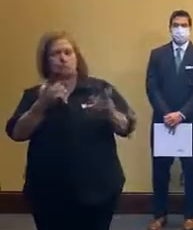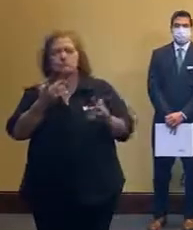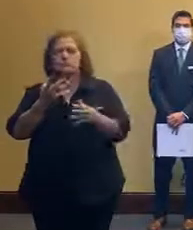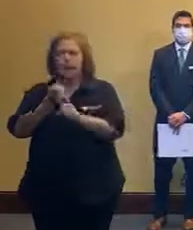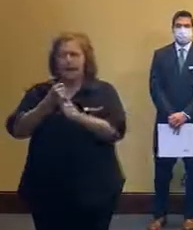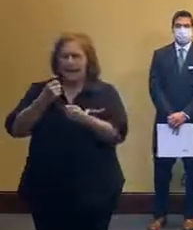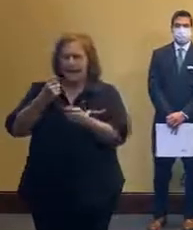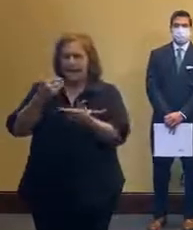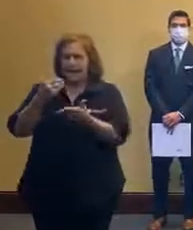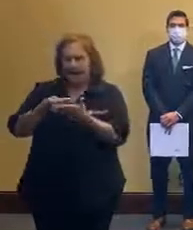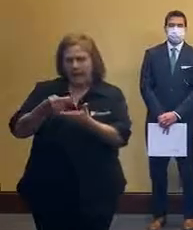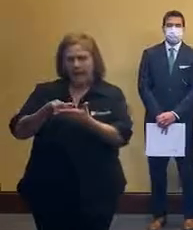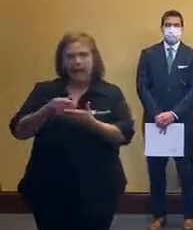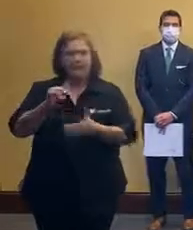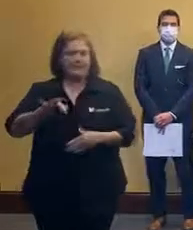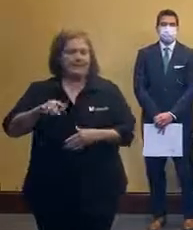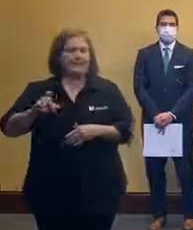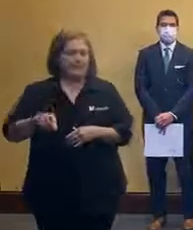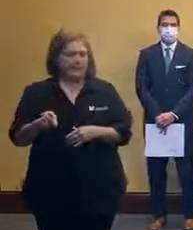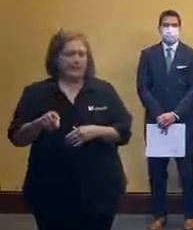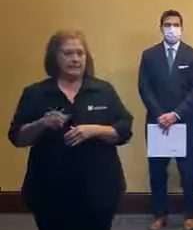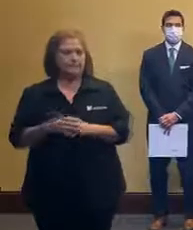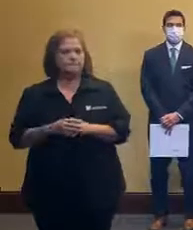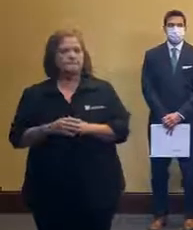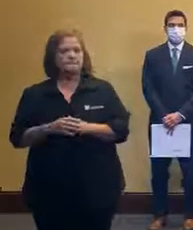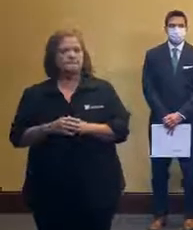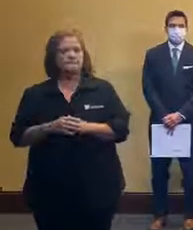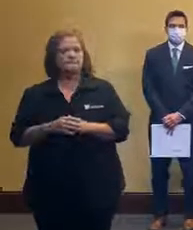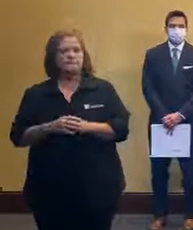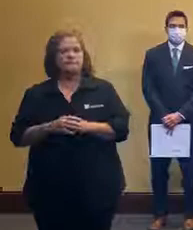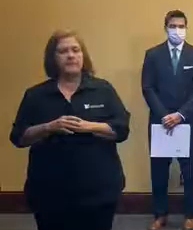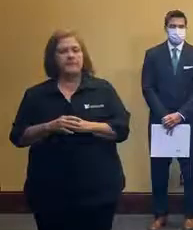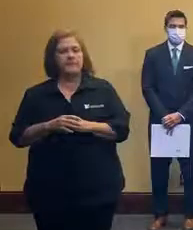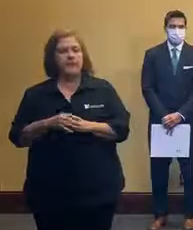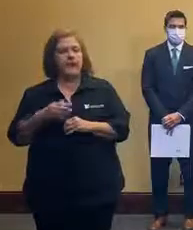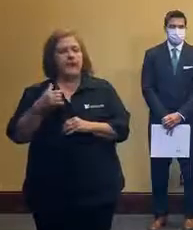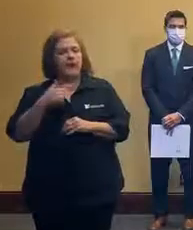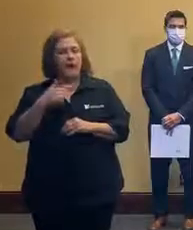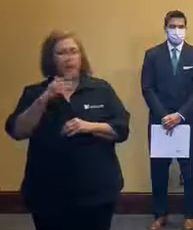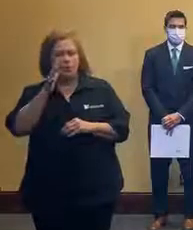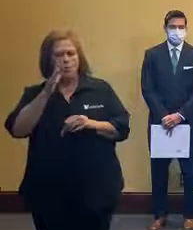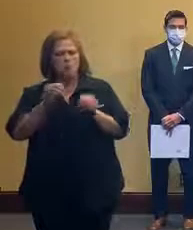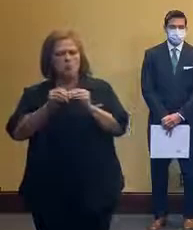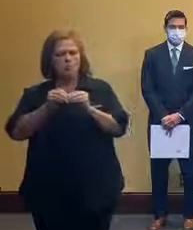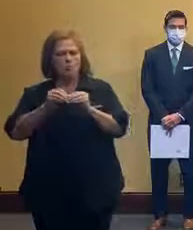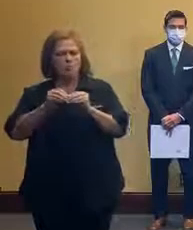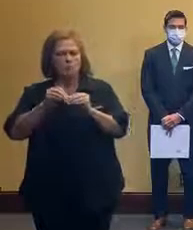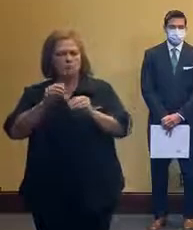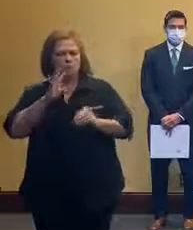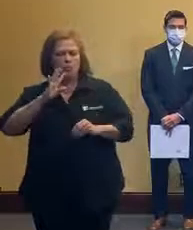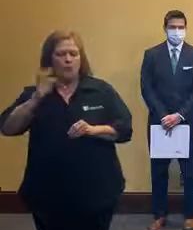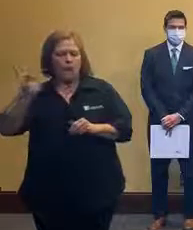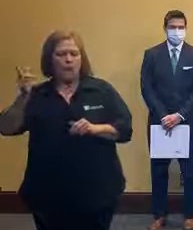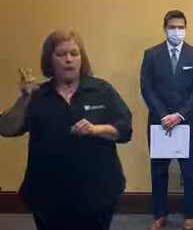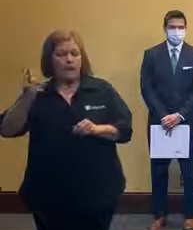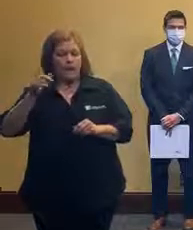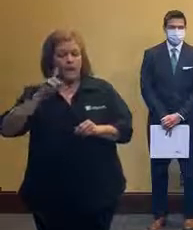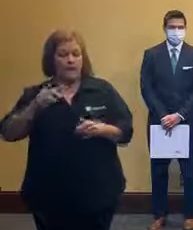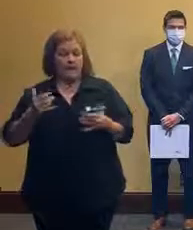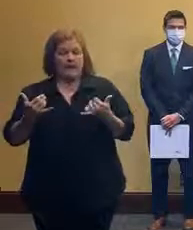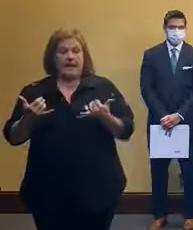cash when and should we need it. But I will weave back in, but right now I think it's